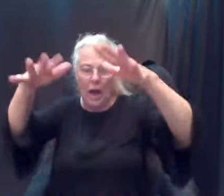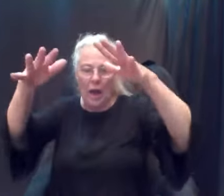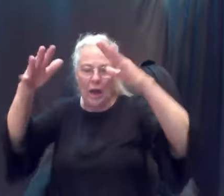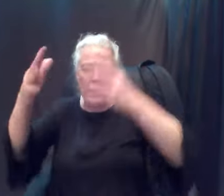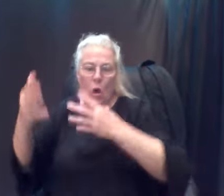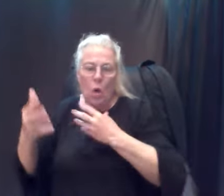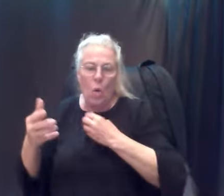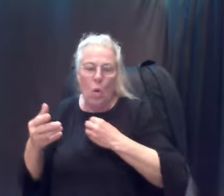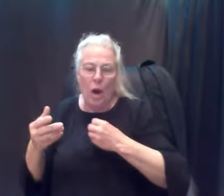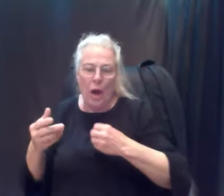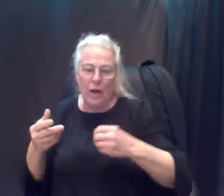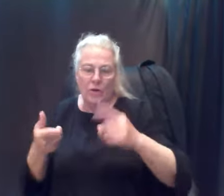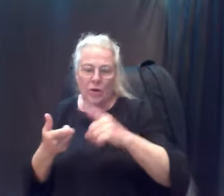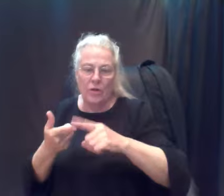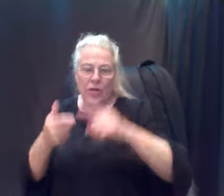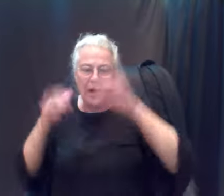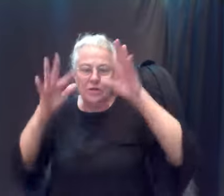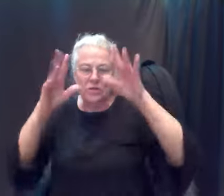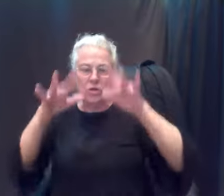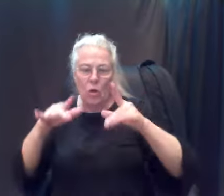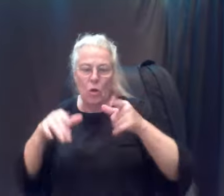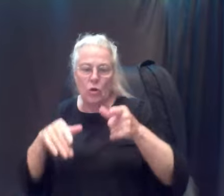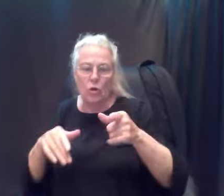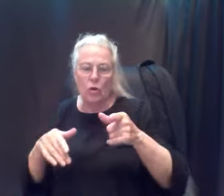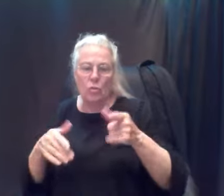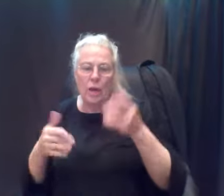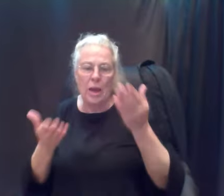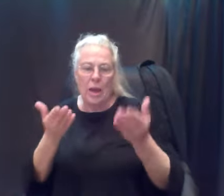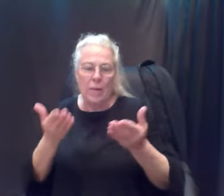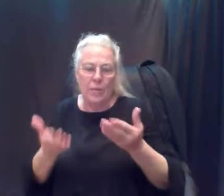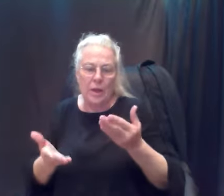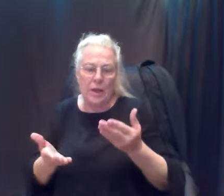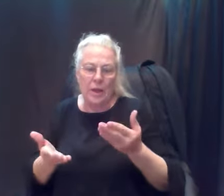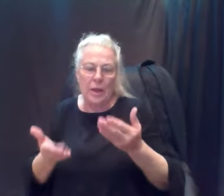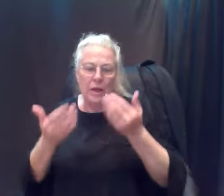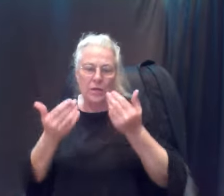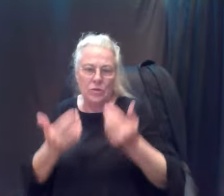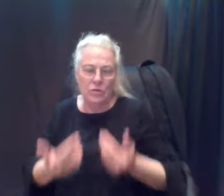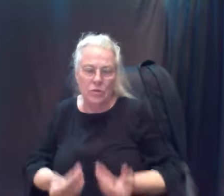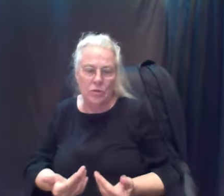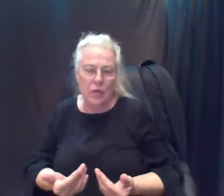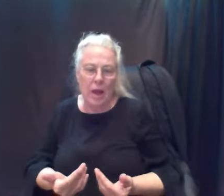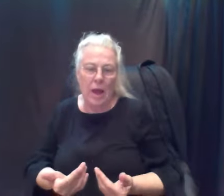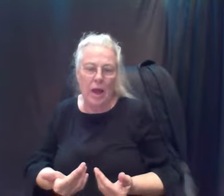tide. Whiter than snow you may be